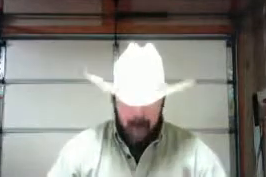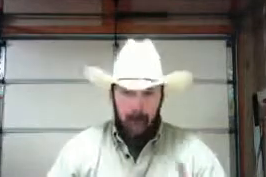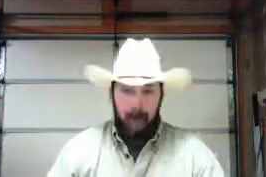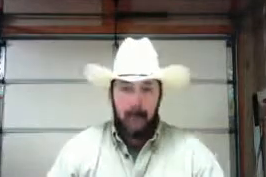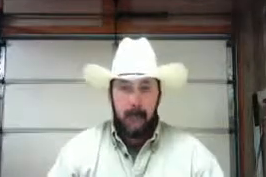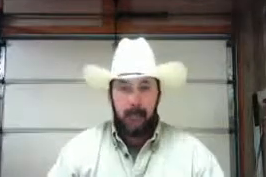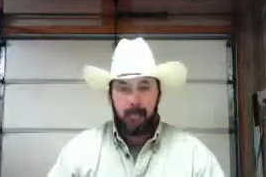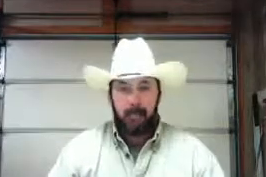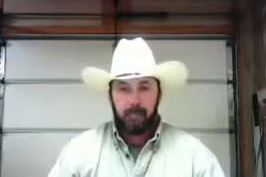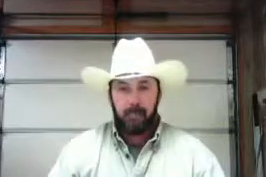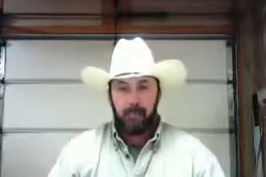know